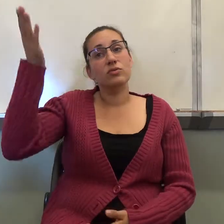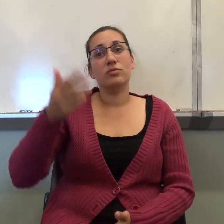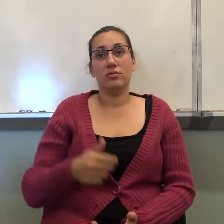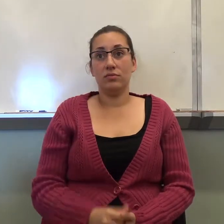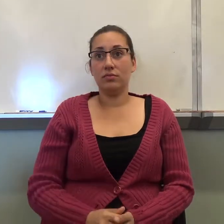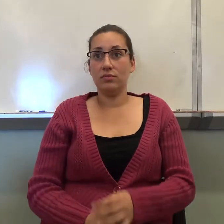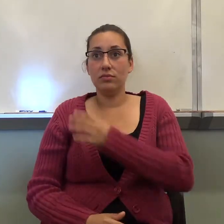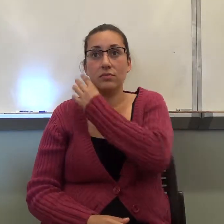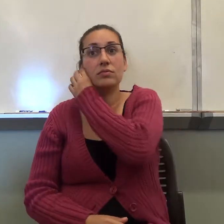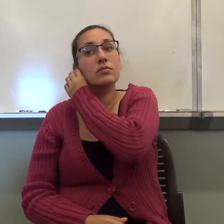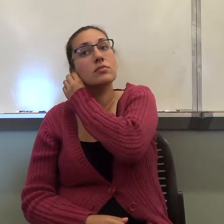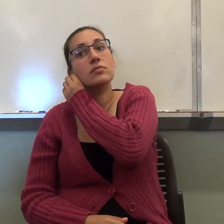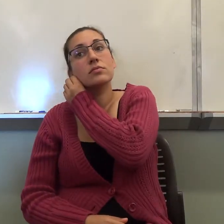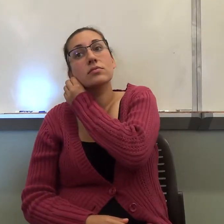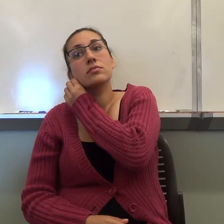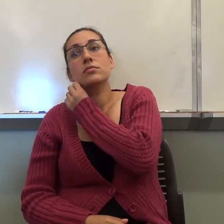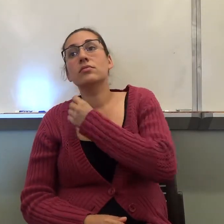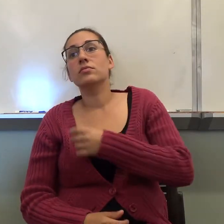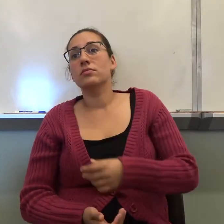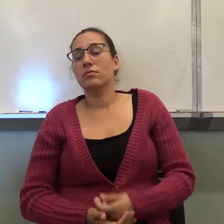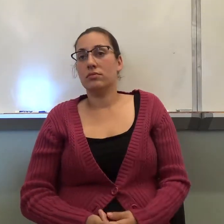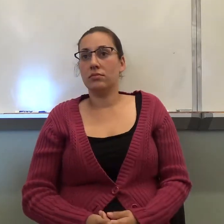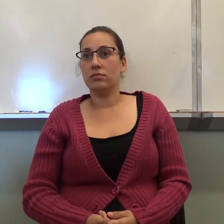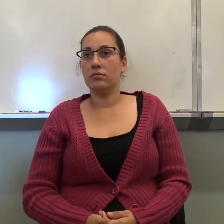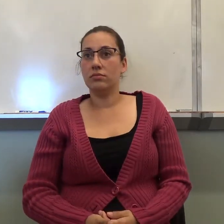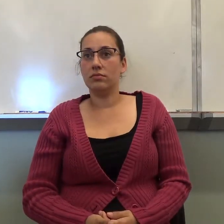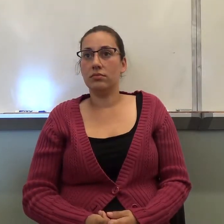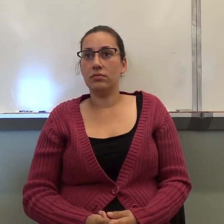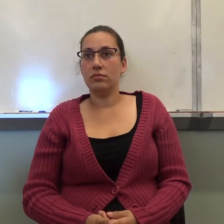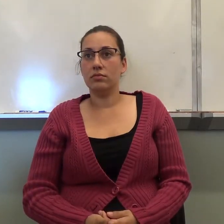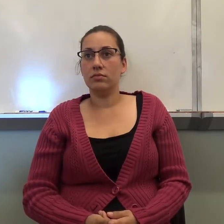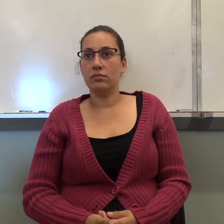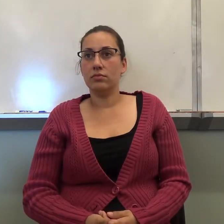of one or more terms.